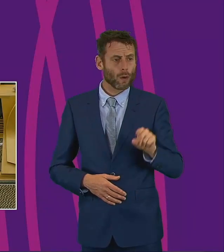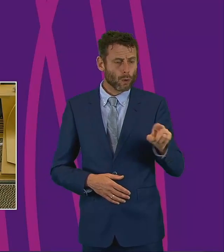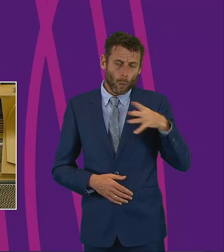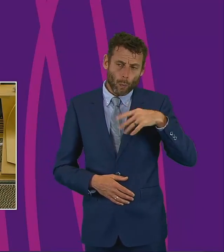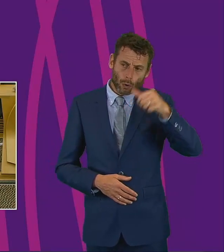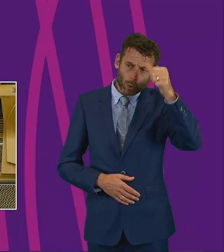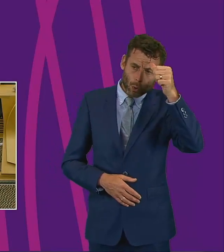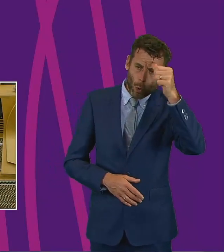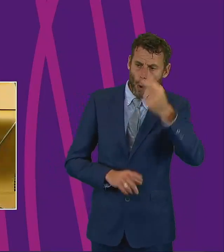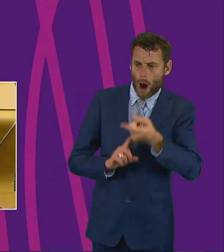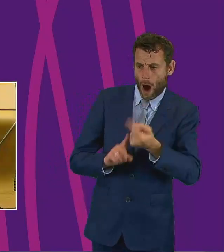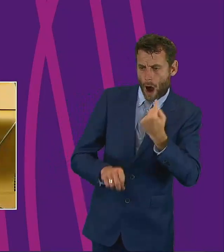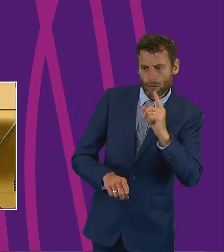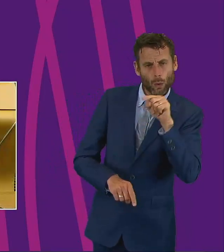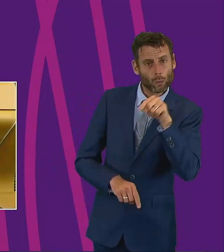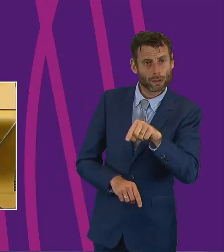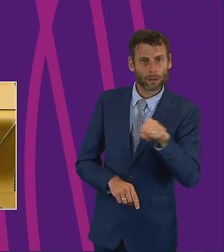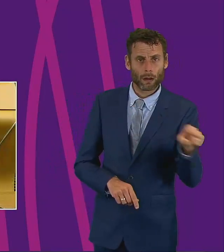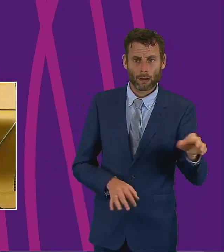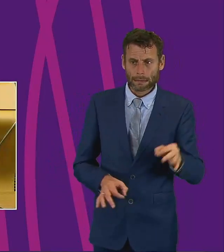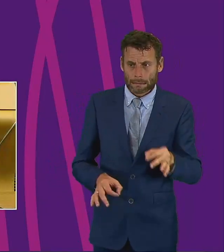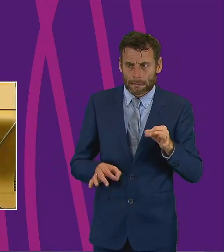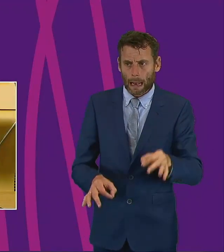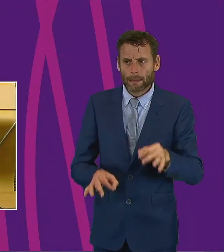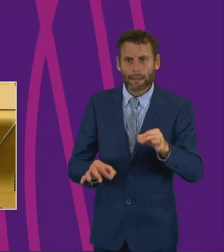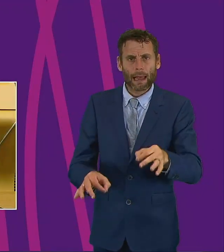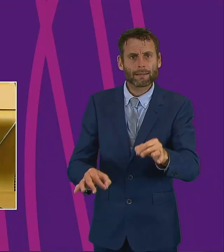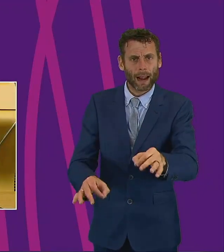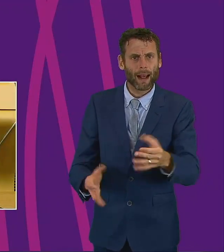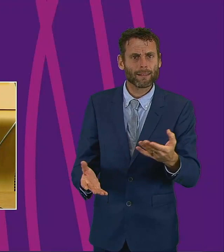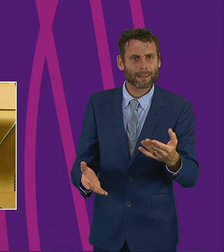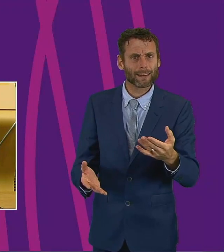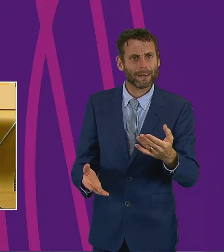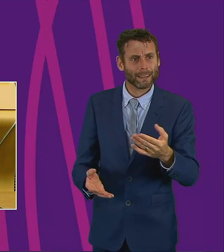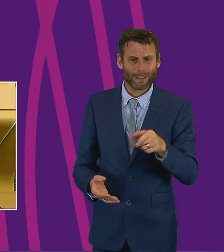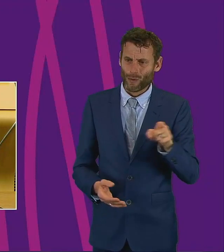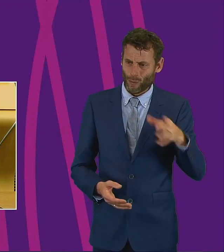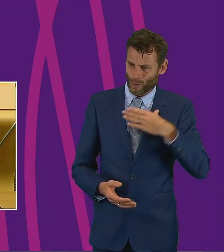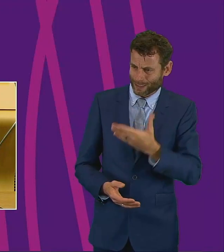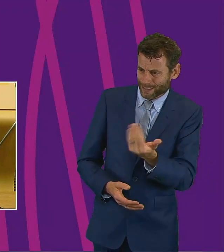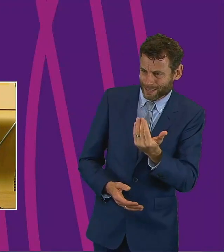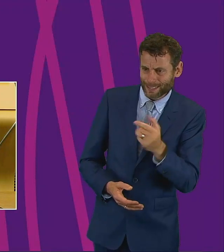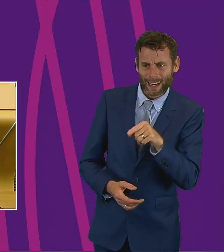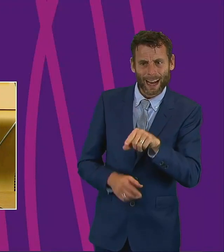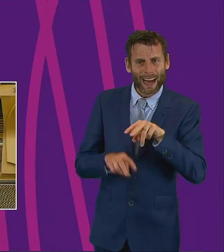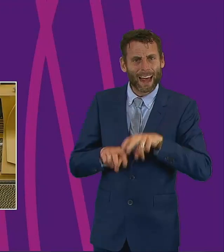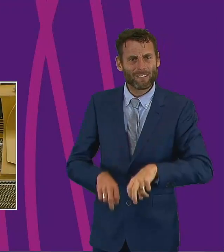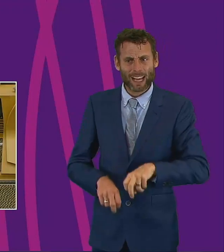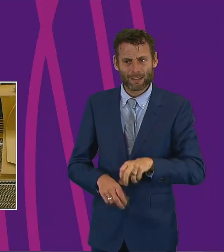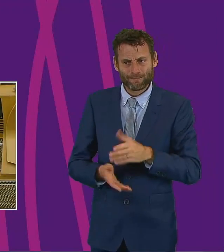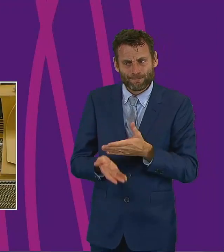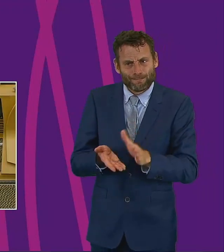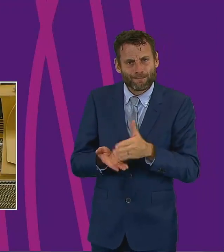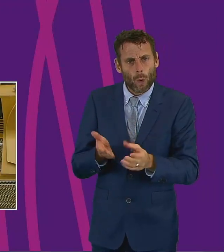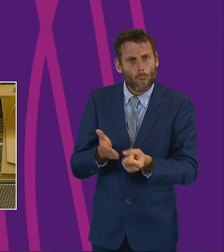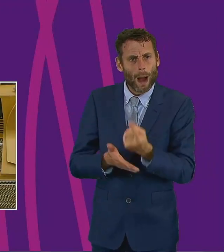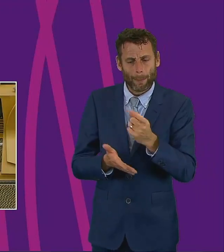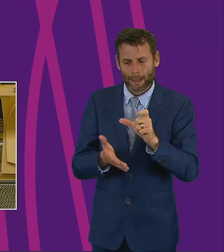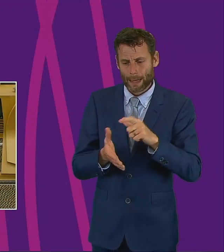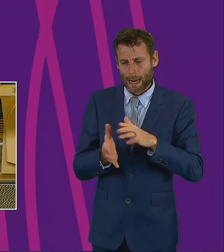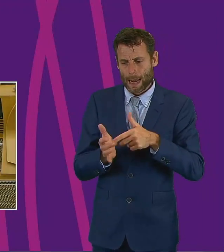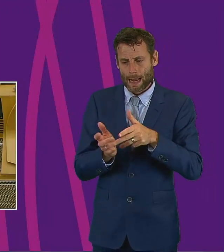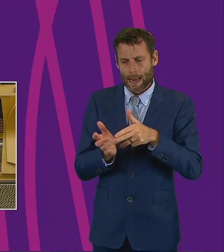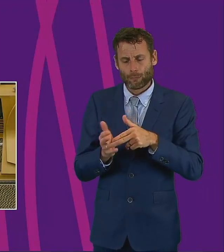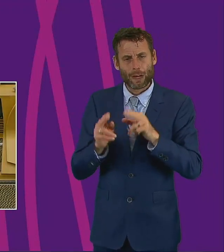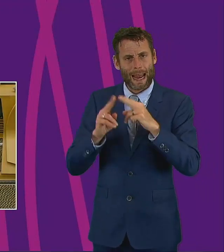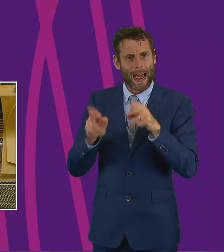grief of the delays in any process around the investigation of what happened at Cameron House. What